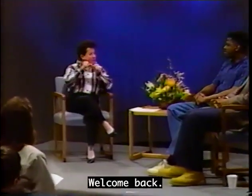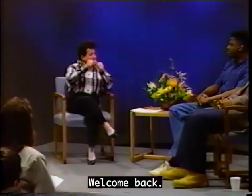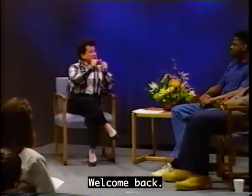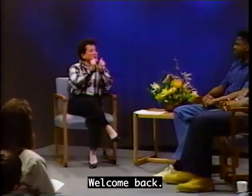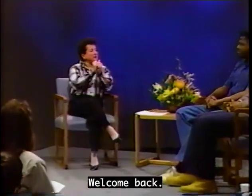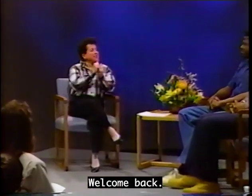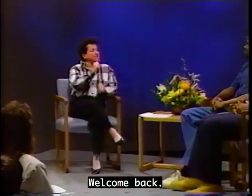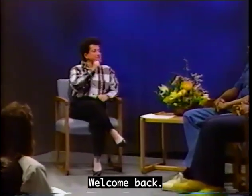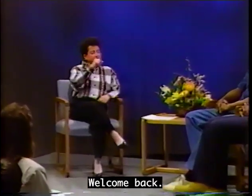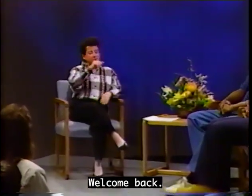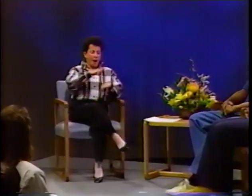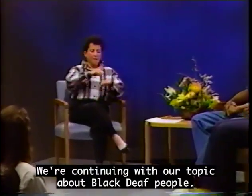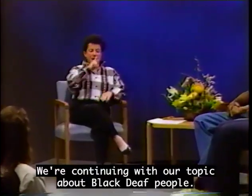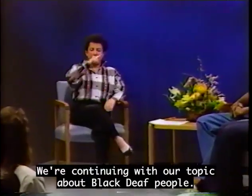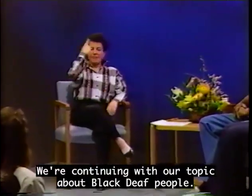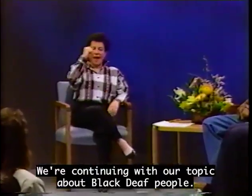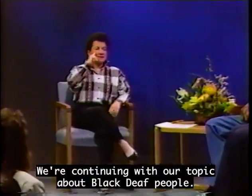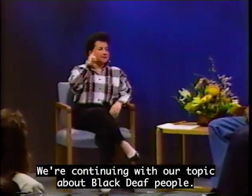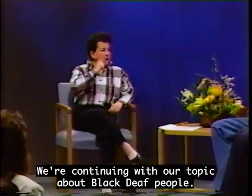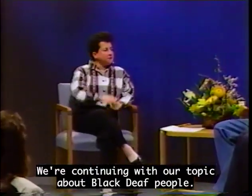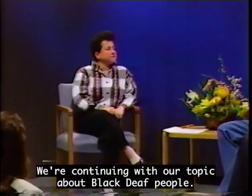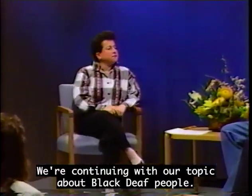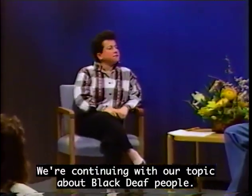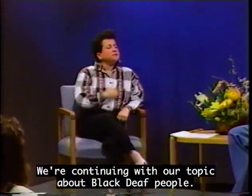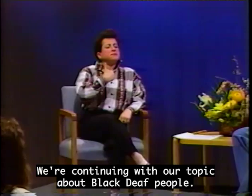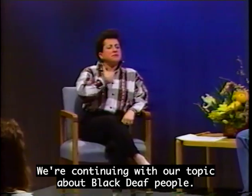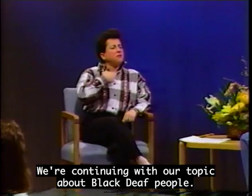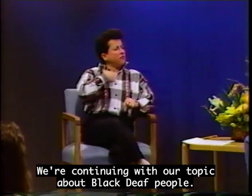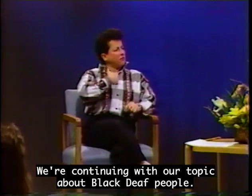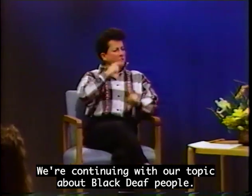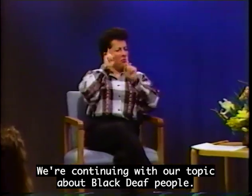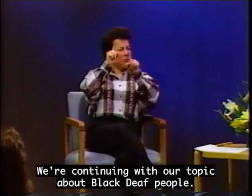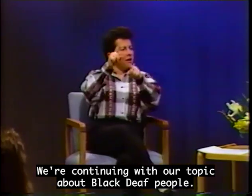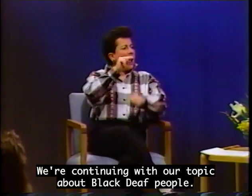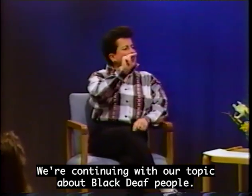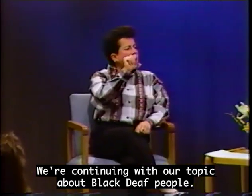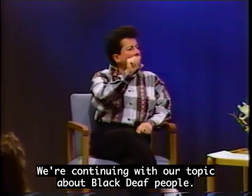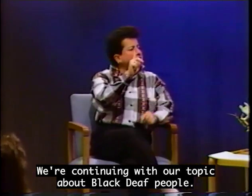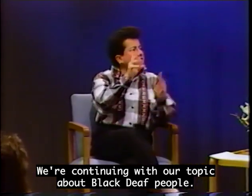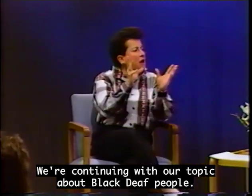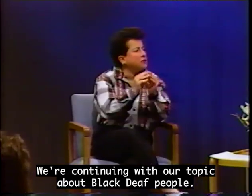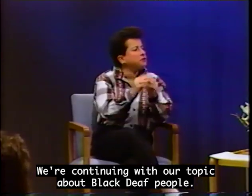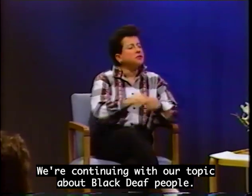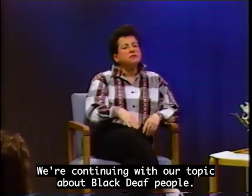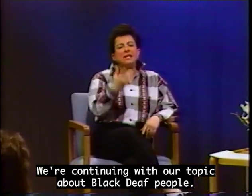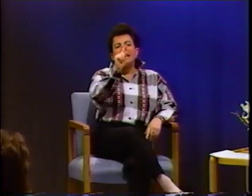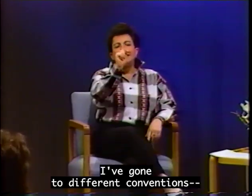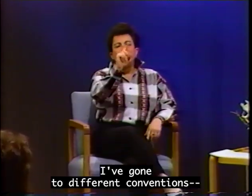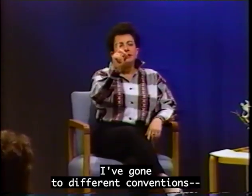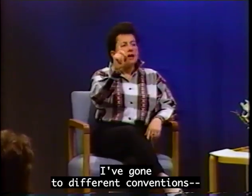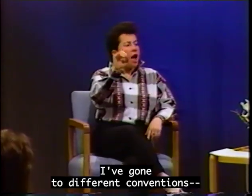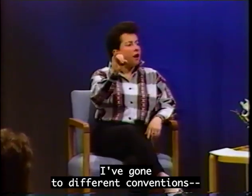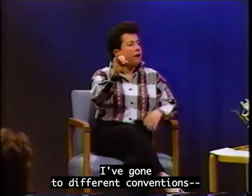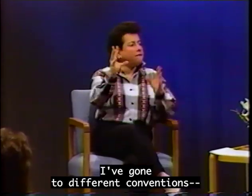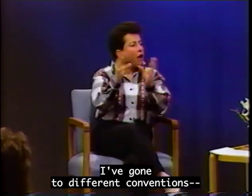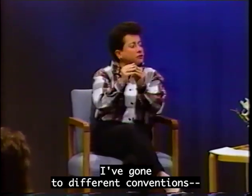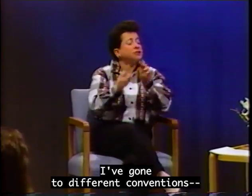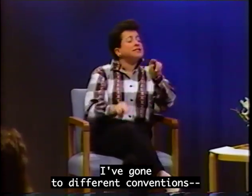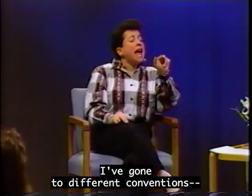Welcome back. We're continuing with our topic about black deaf people. I've gone to different